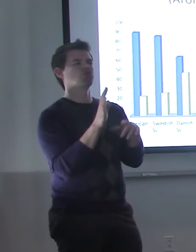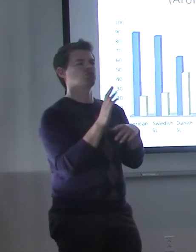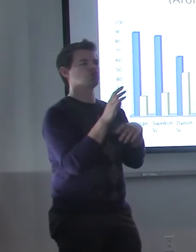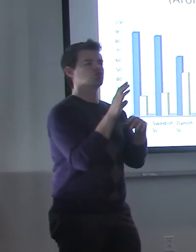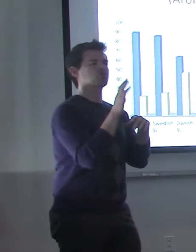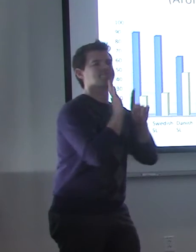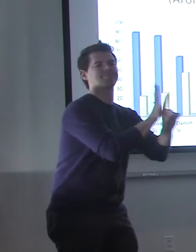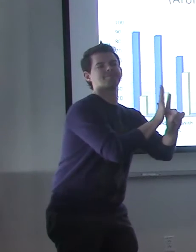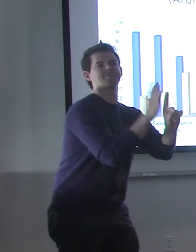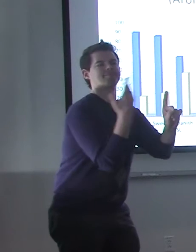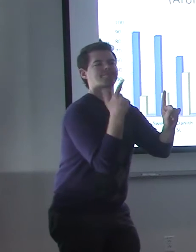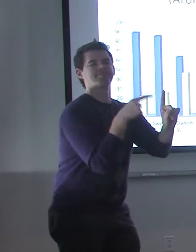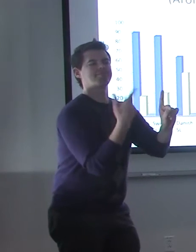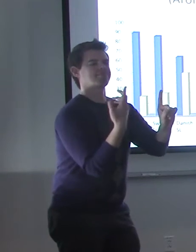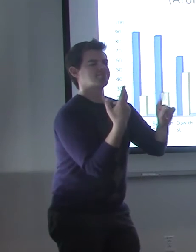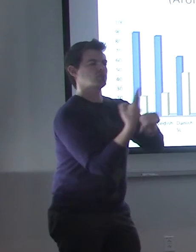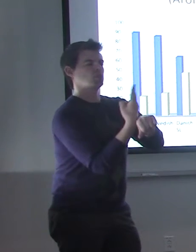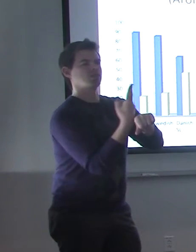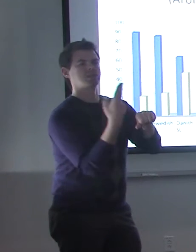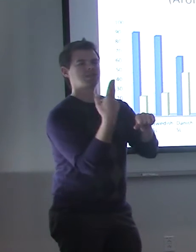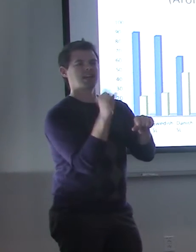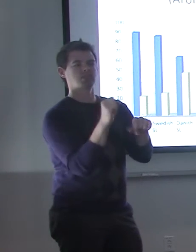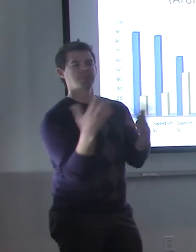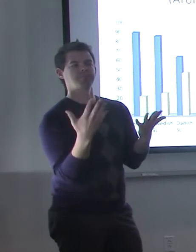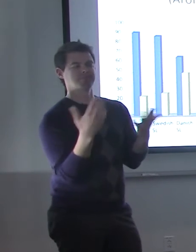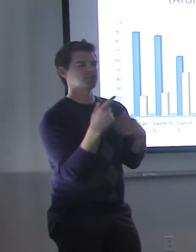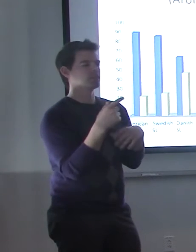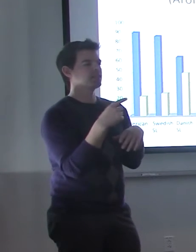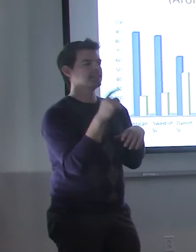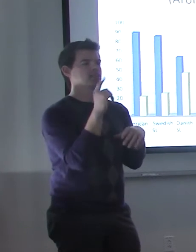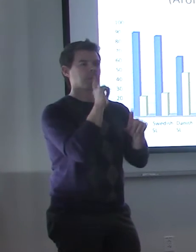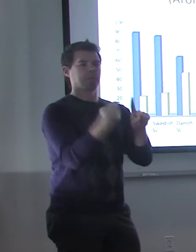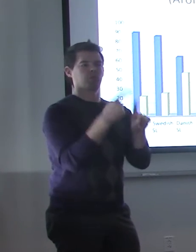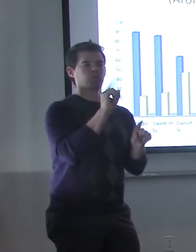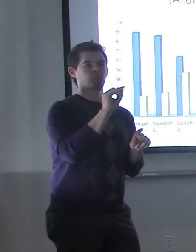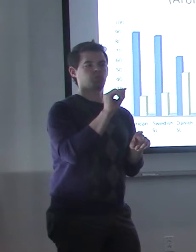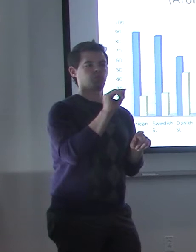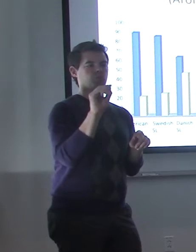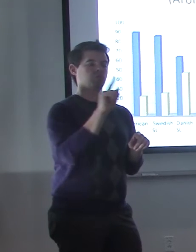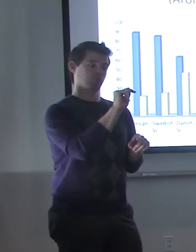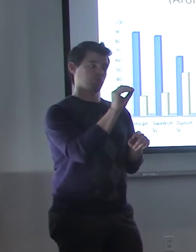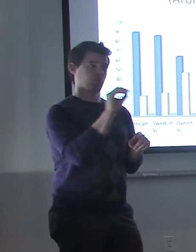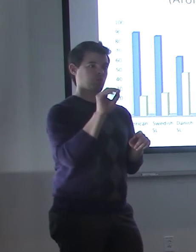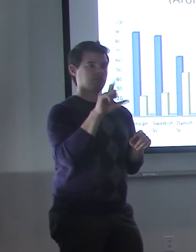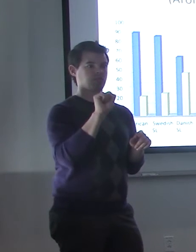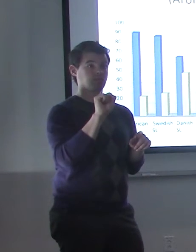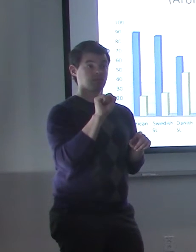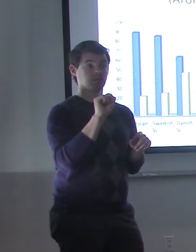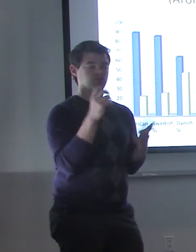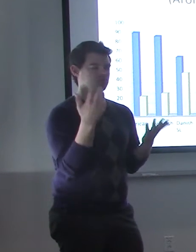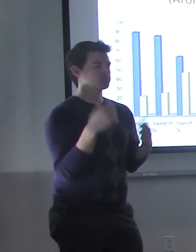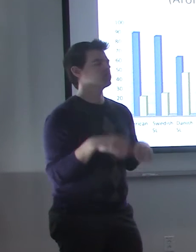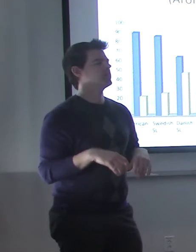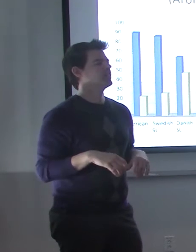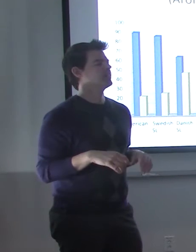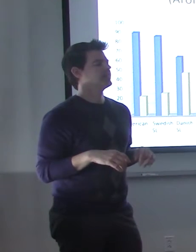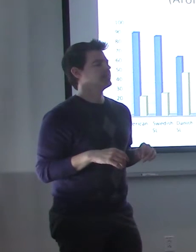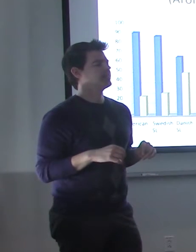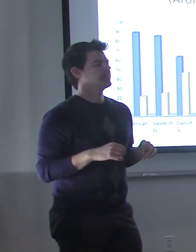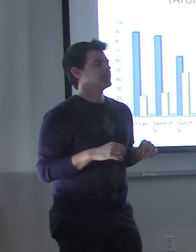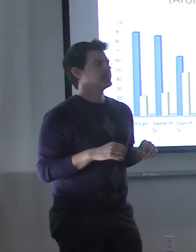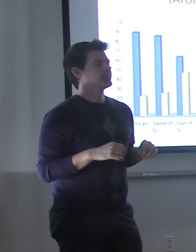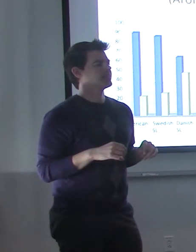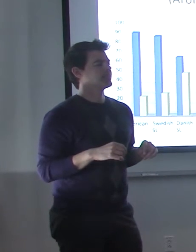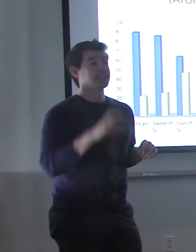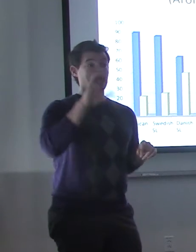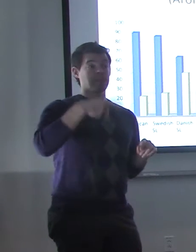when referring to nouns that are tools. So basically tools that are nouns. And she